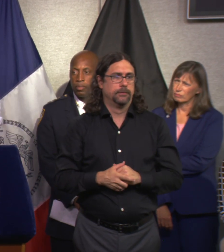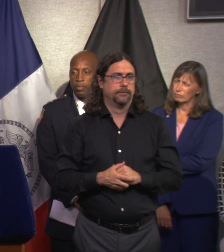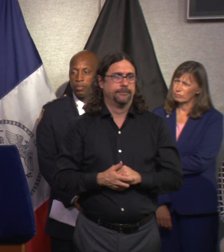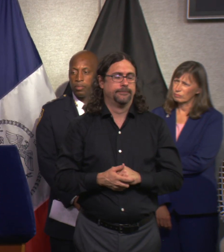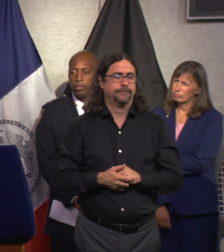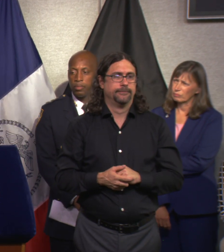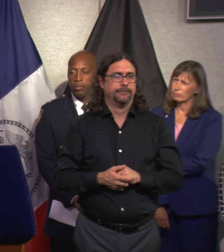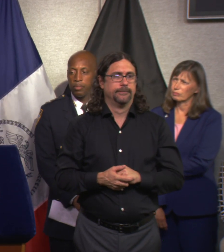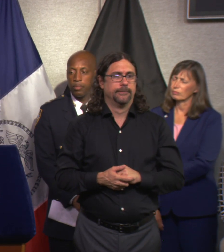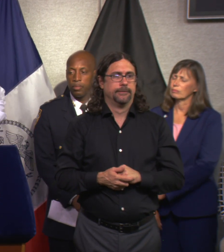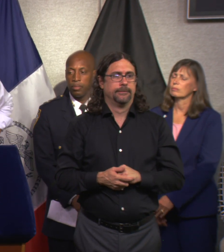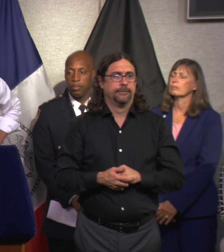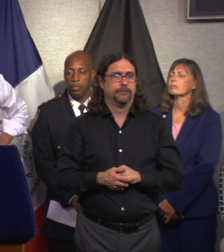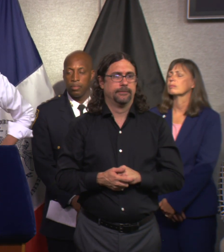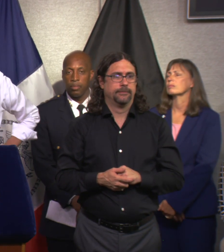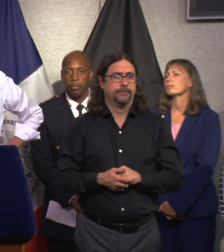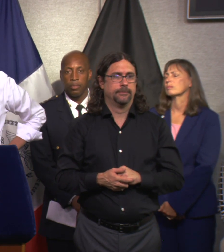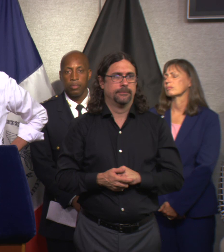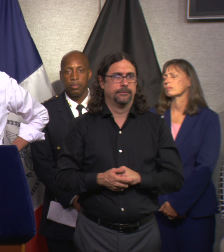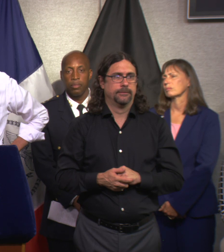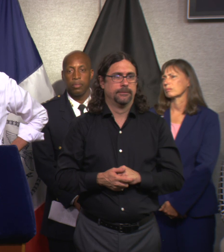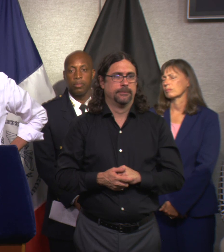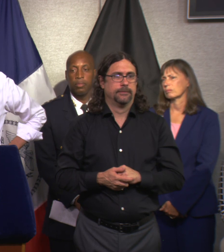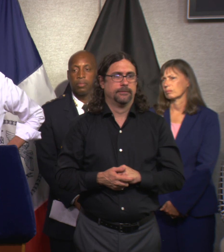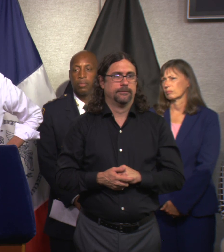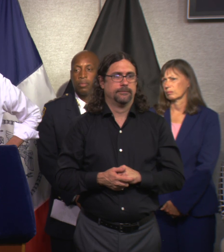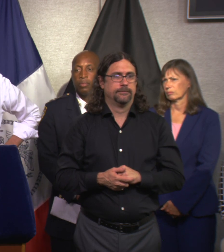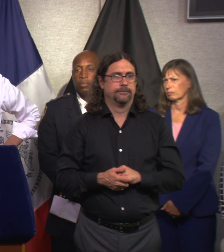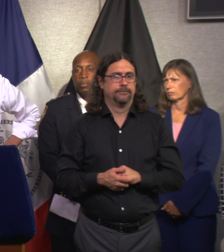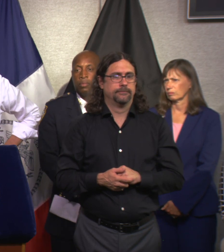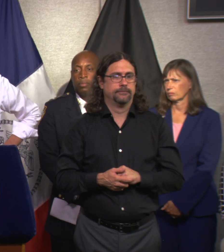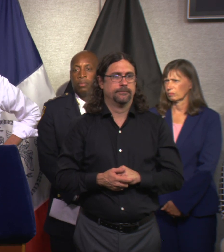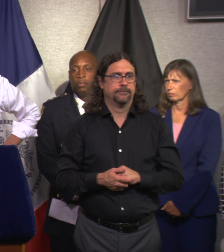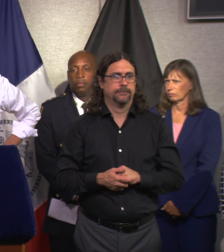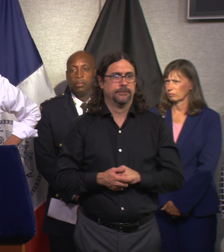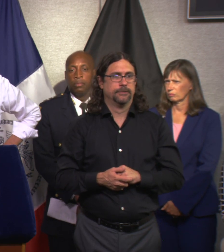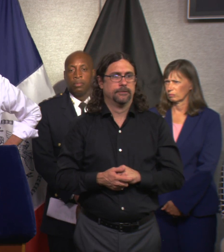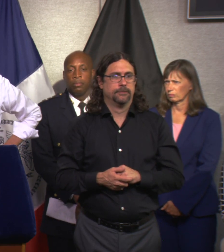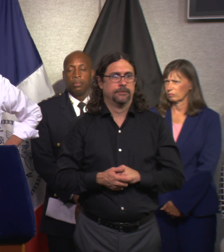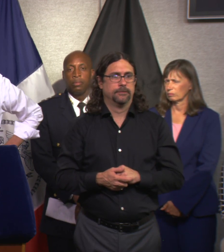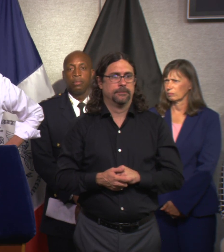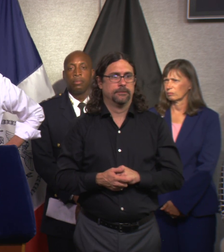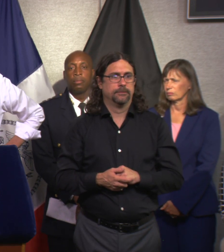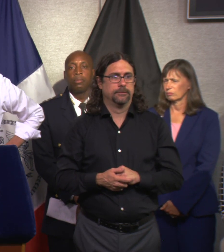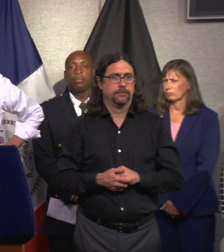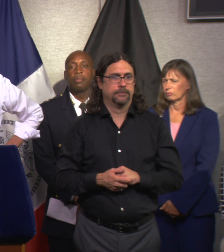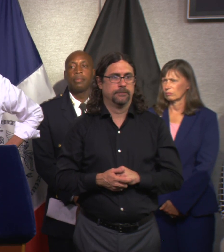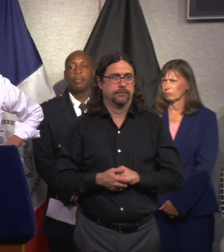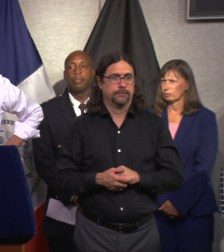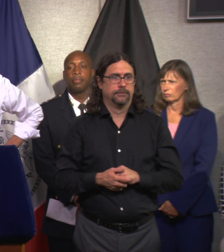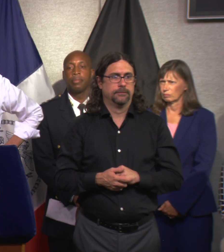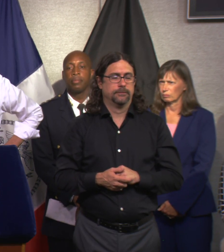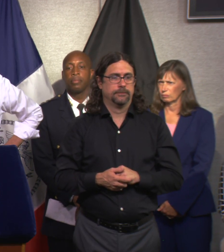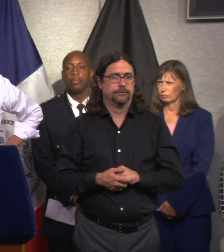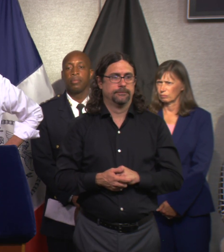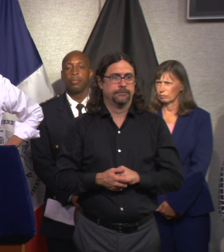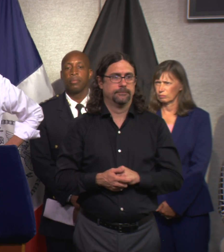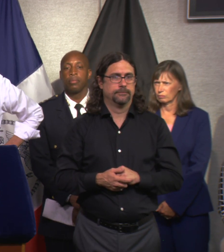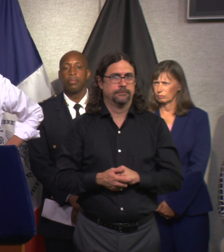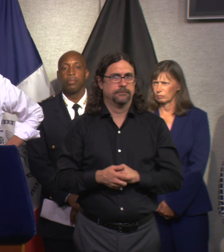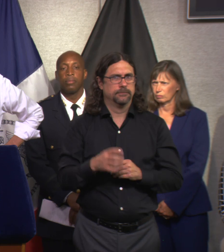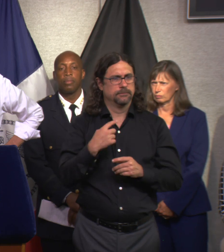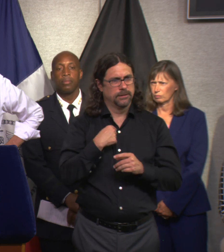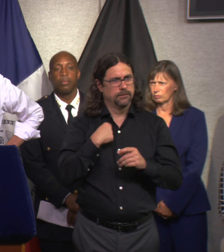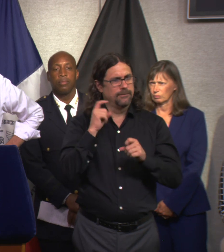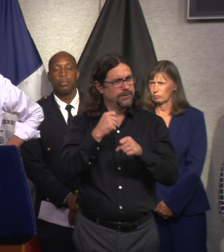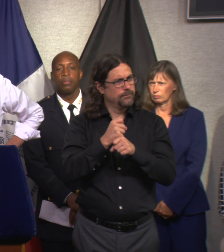what we understand is we should have a consistent electricity supply. Therefore, the MTA would be running on